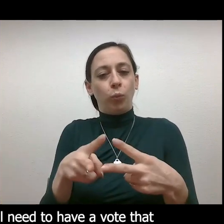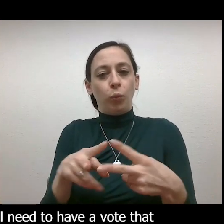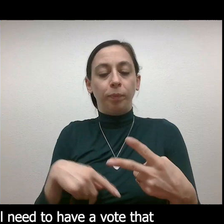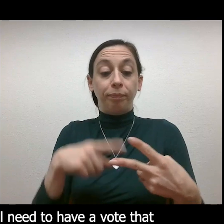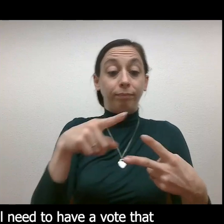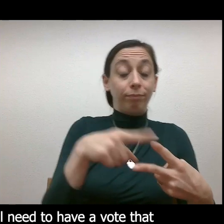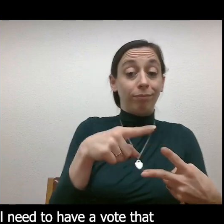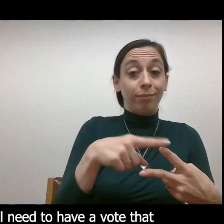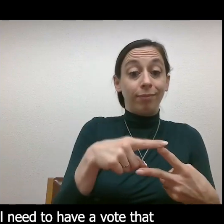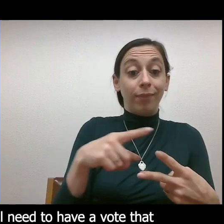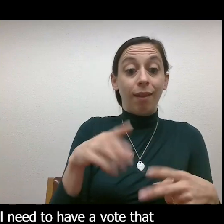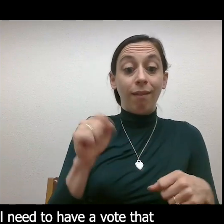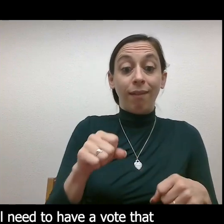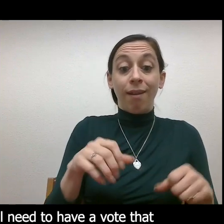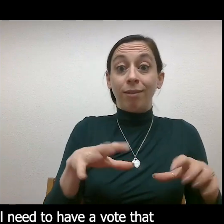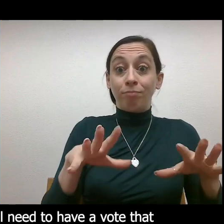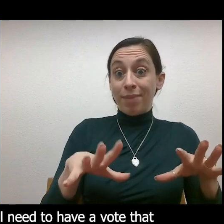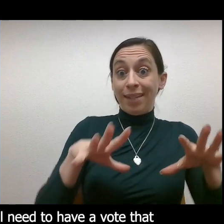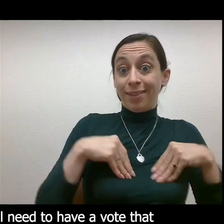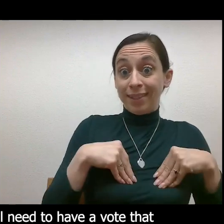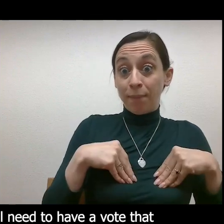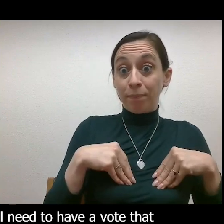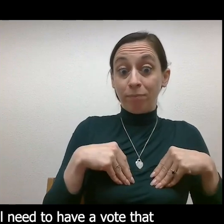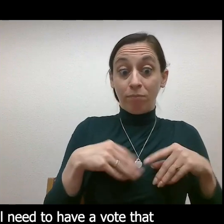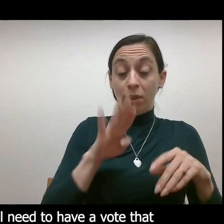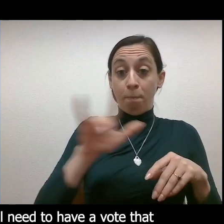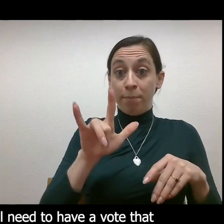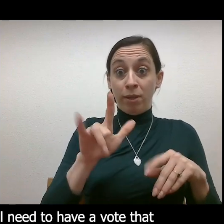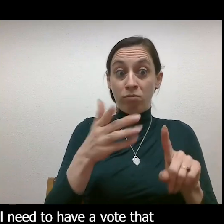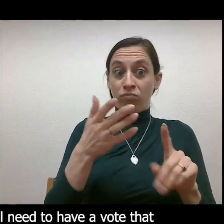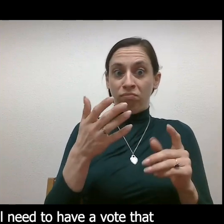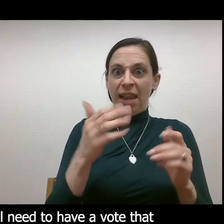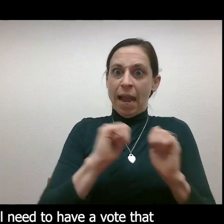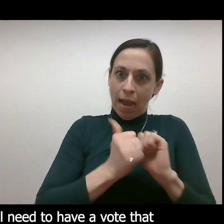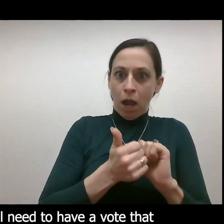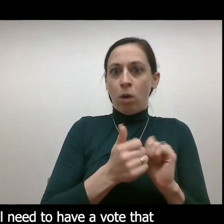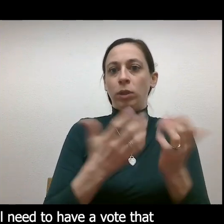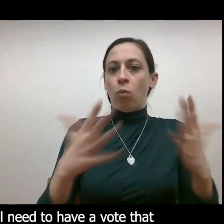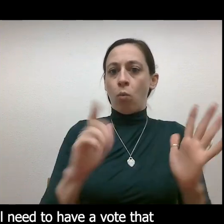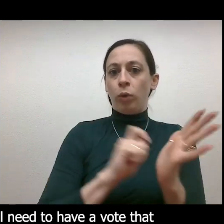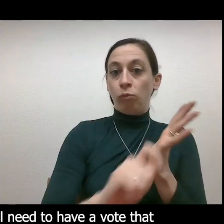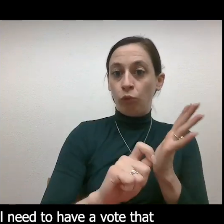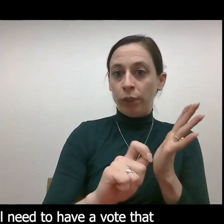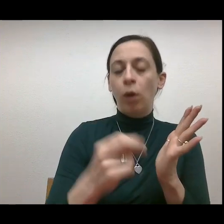to pass to the next stage, it will need to have a vote that accepts the bill as is,